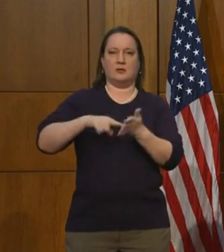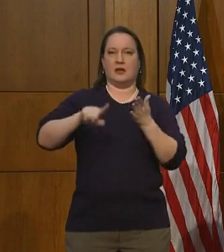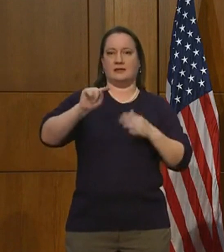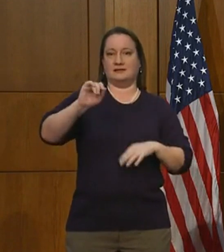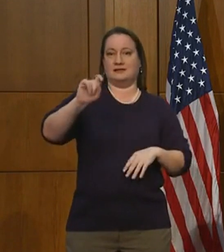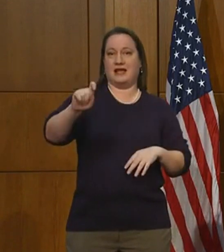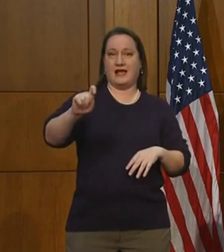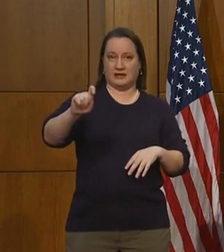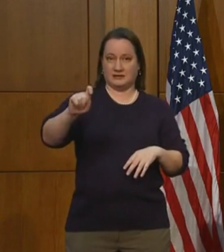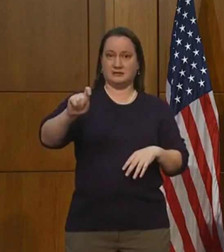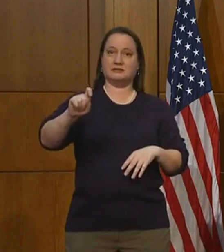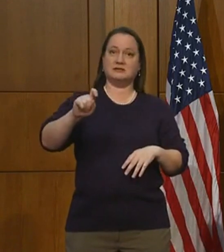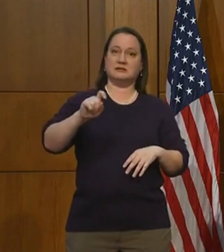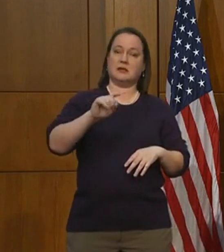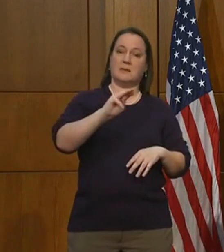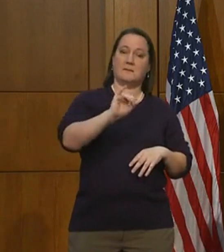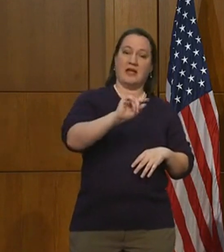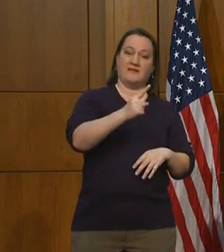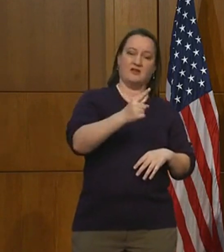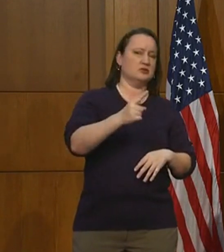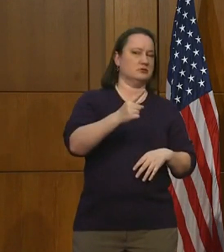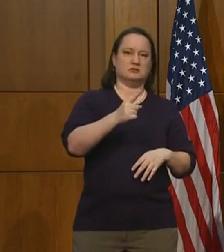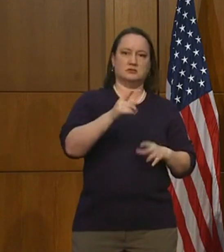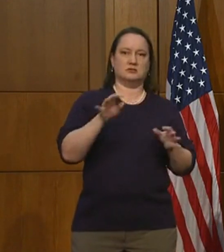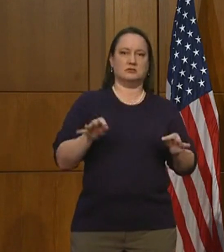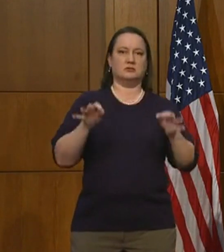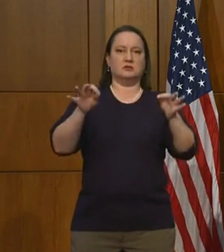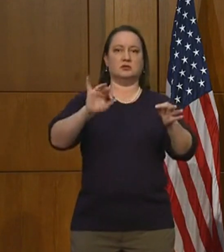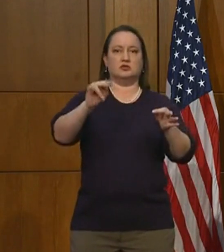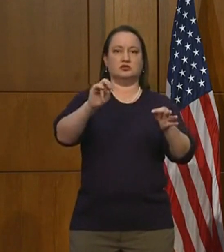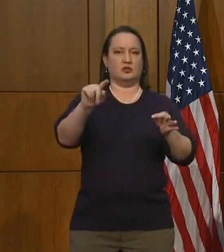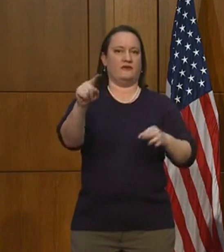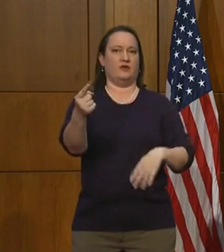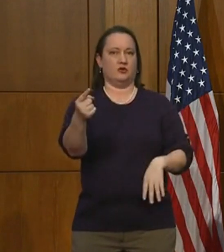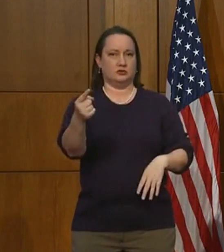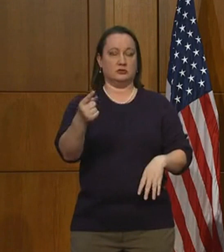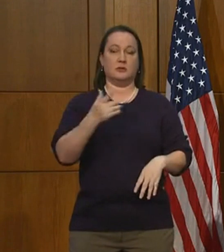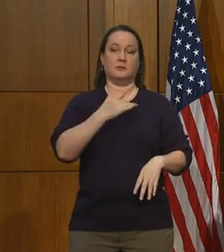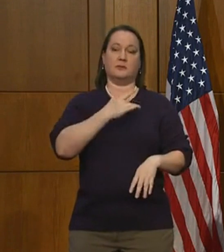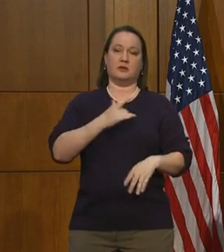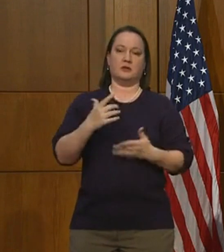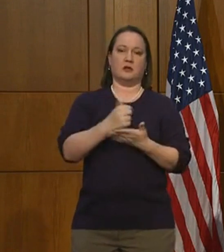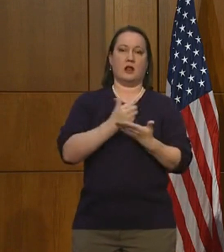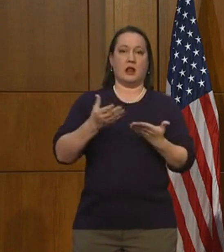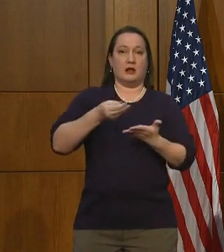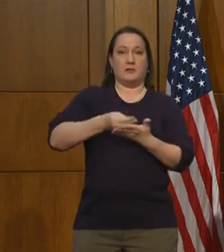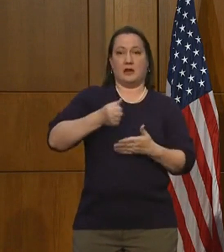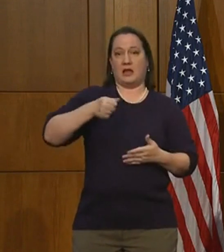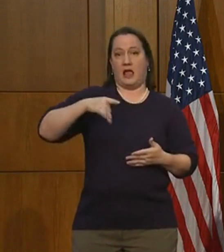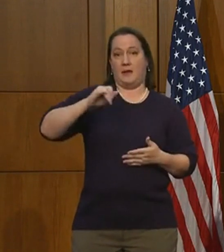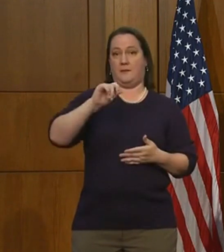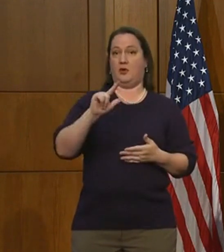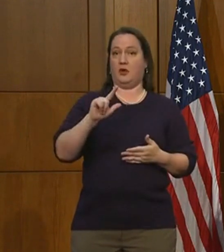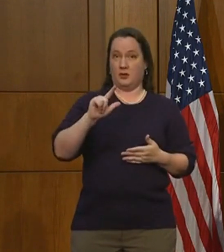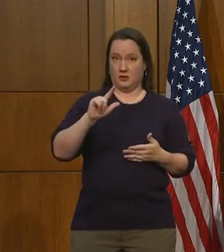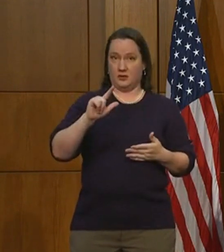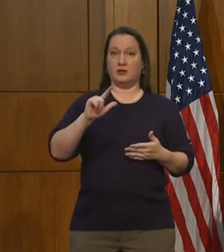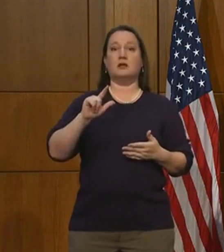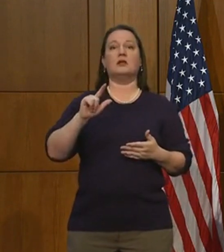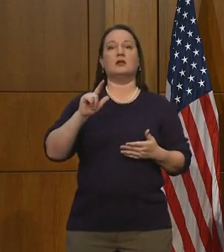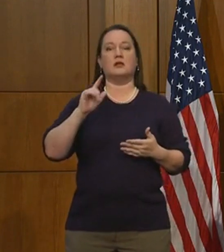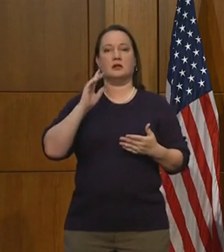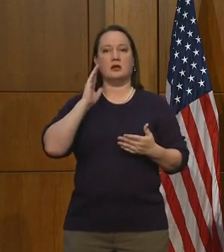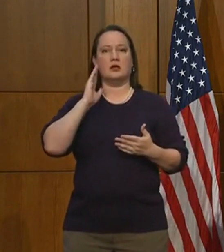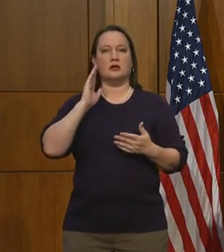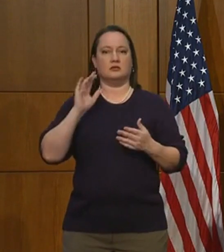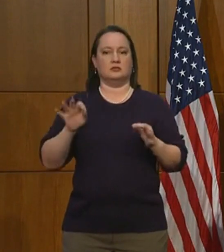normally received quite a bit of money in the end of April for payments due May 1st. Now they'll come in at the end of